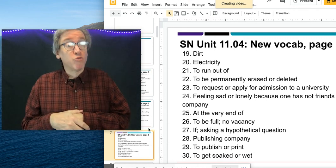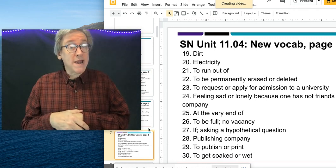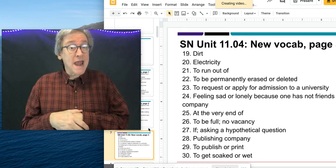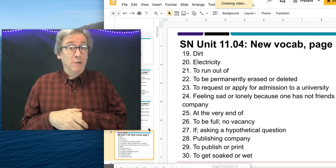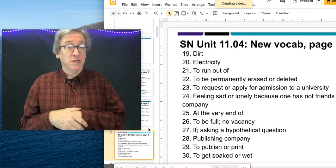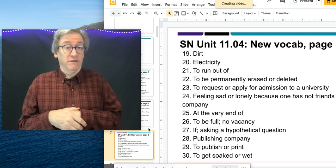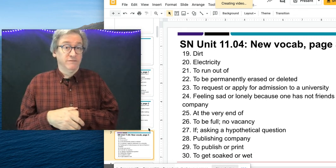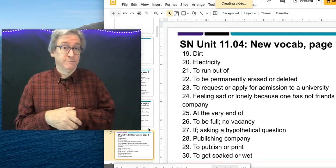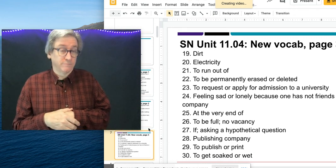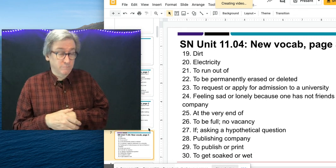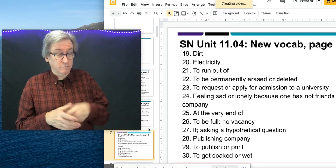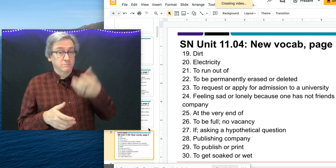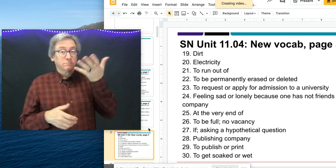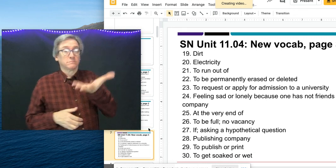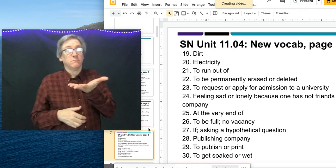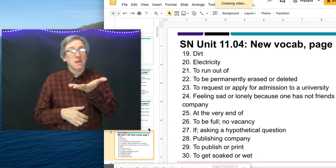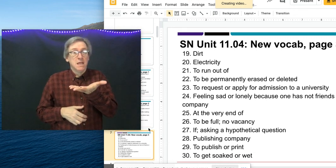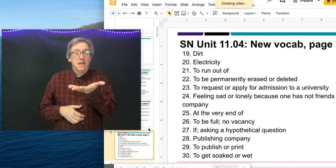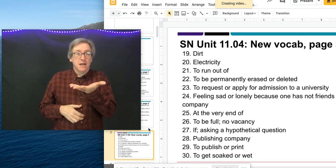Run out of.